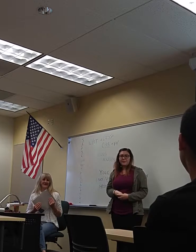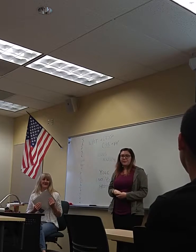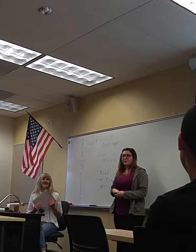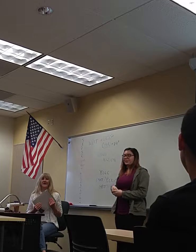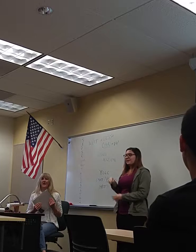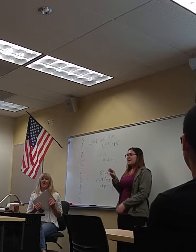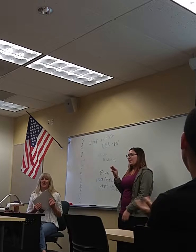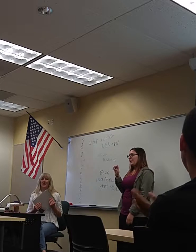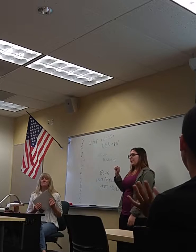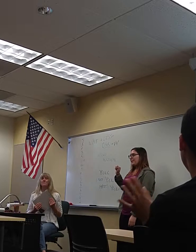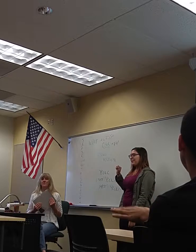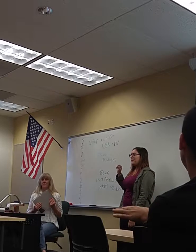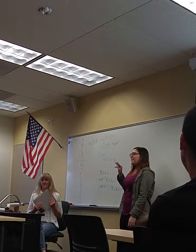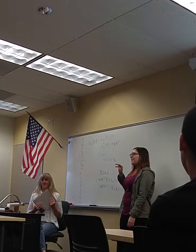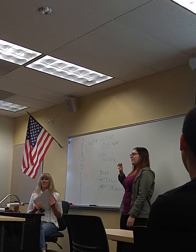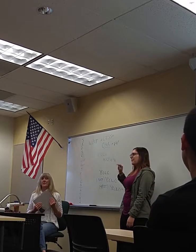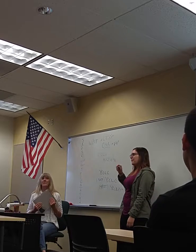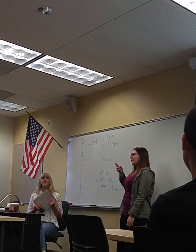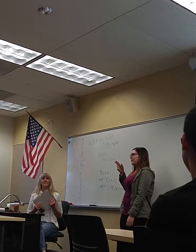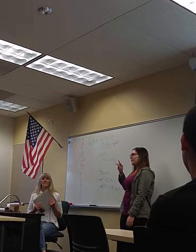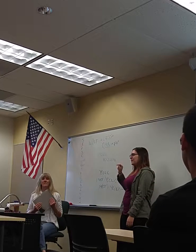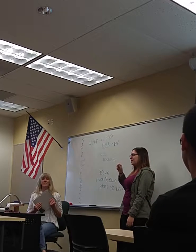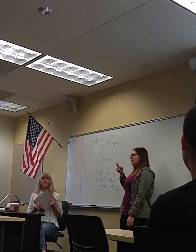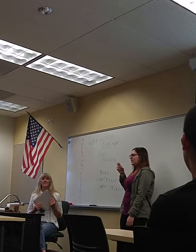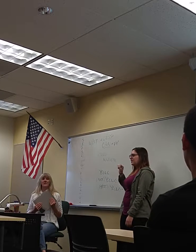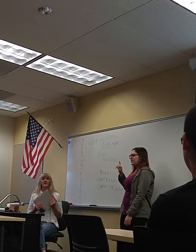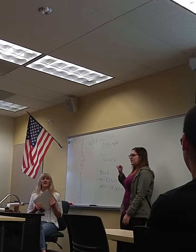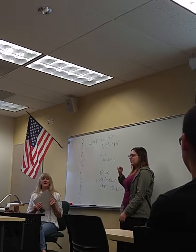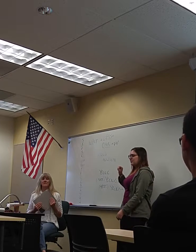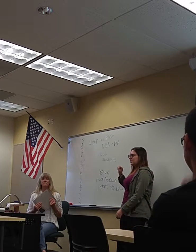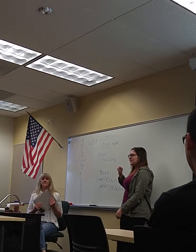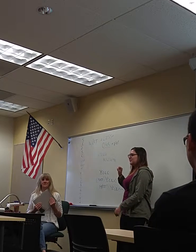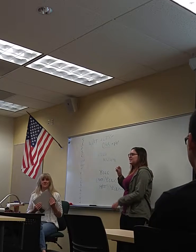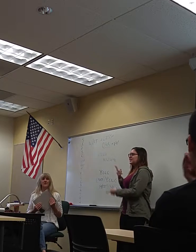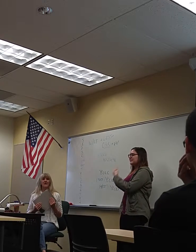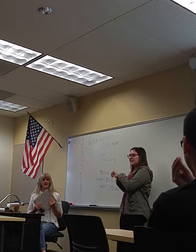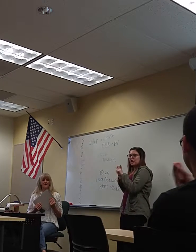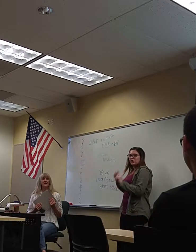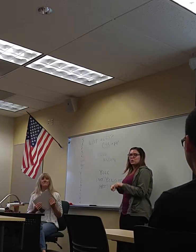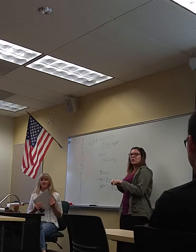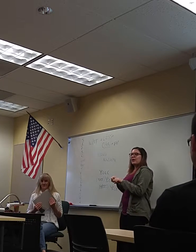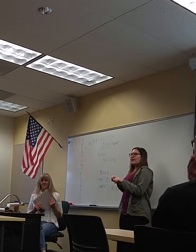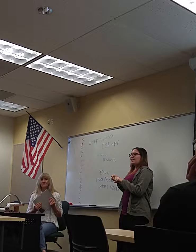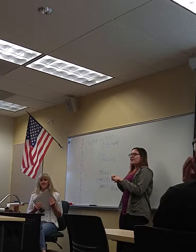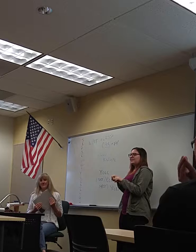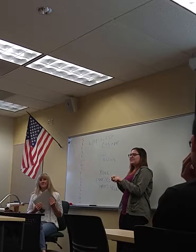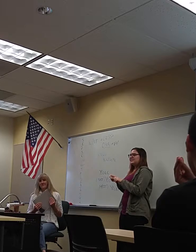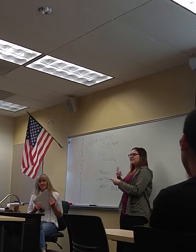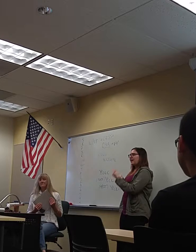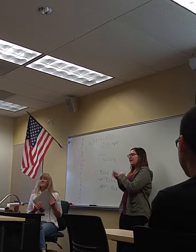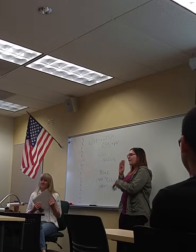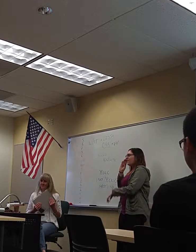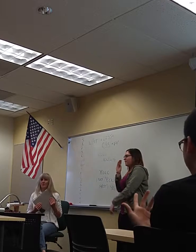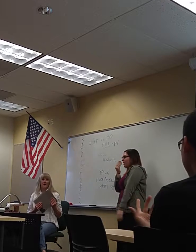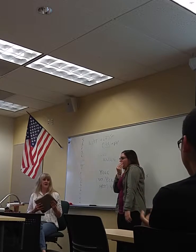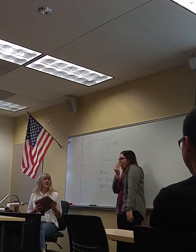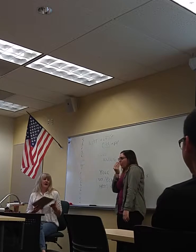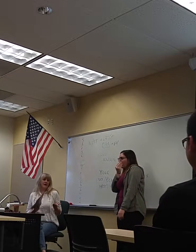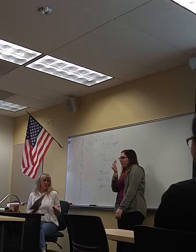is related to sign language. It's a sign that you can sign anyway. So like flower, you can sign from this side, you can sign from that side. Right. And